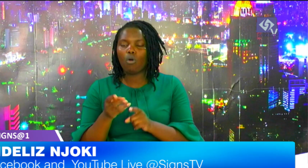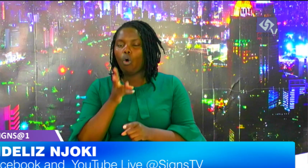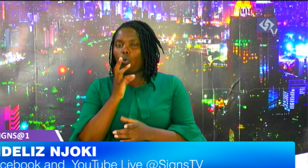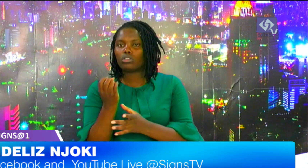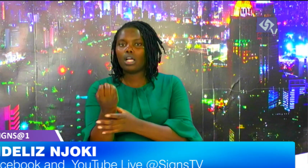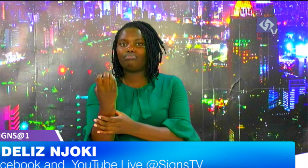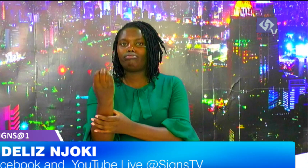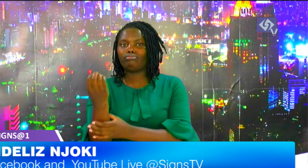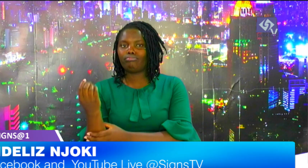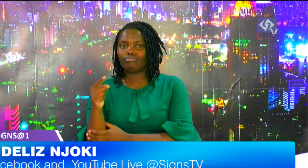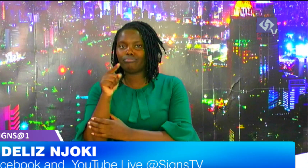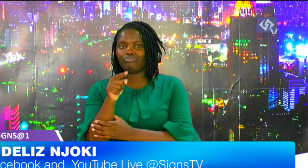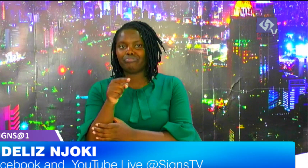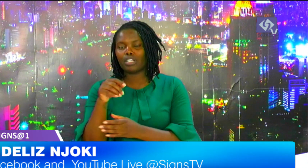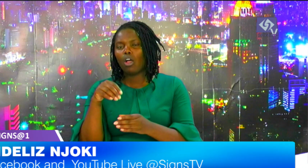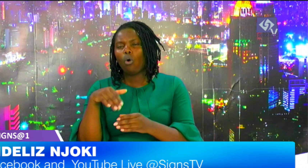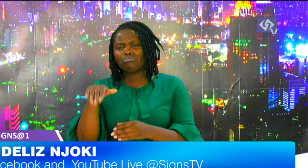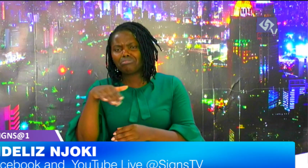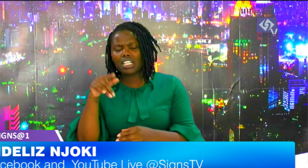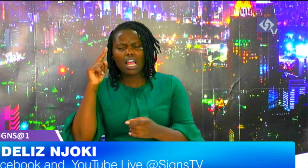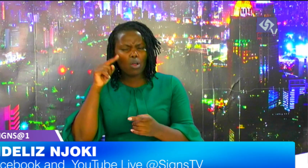with domestic and irrigation water, turning the dry area